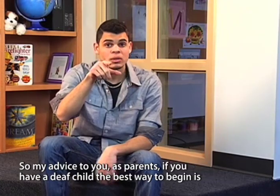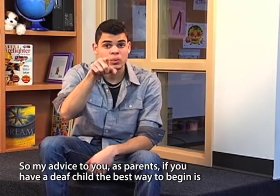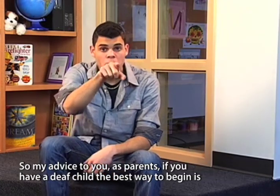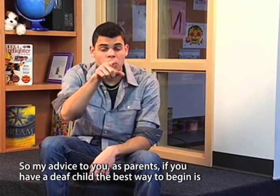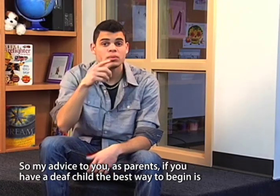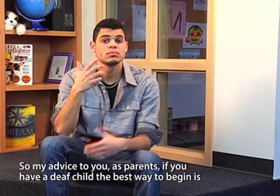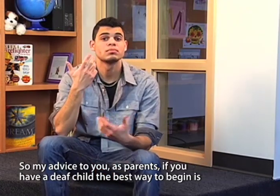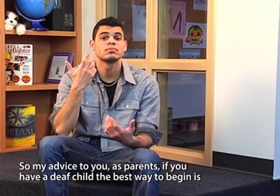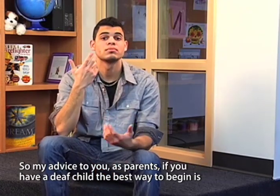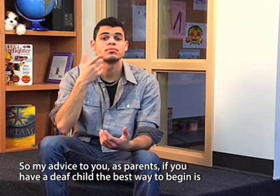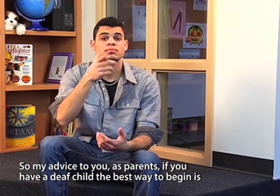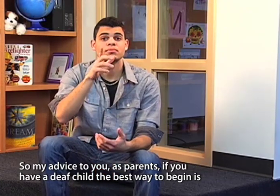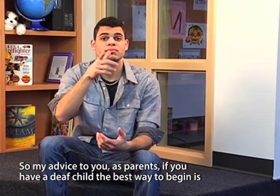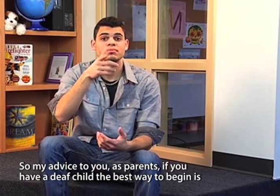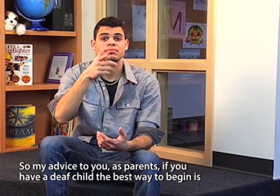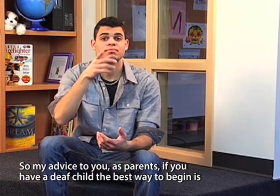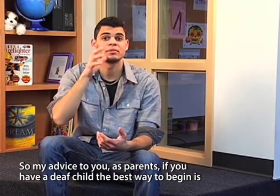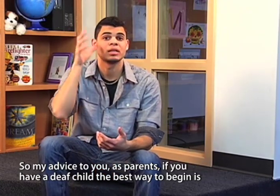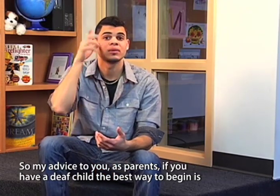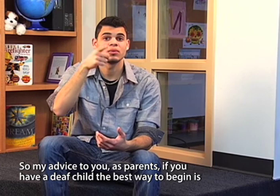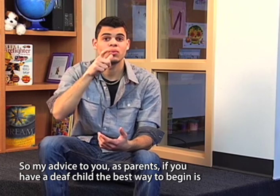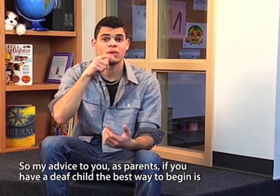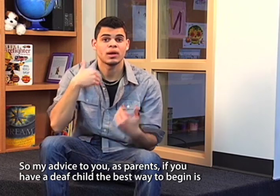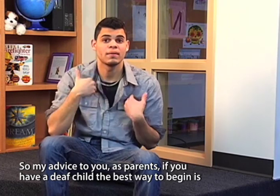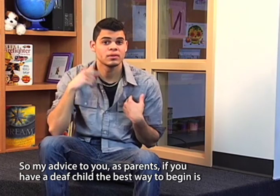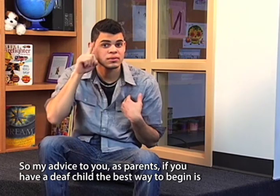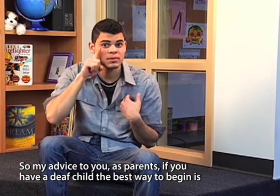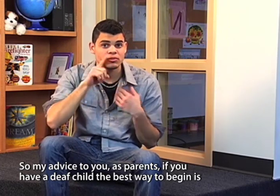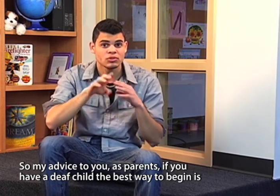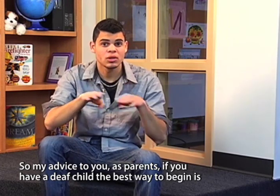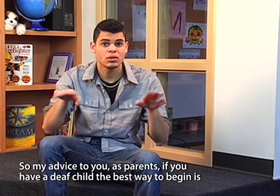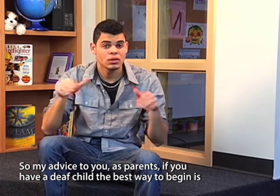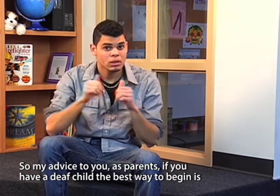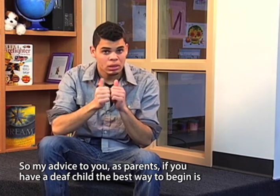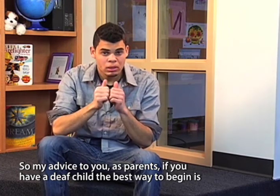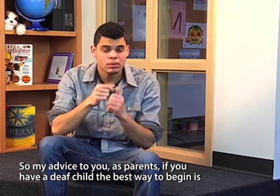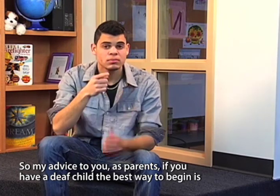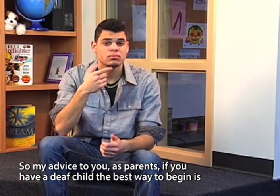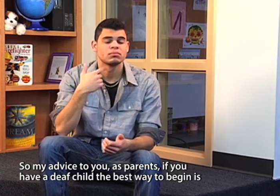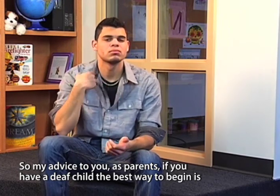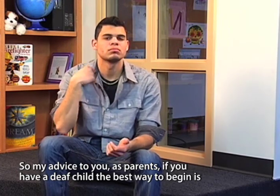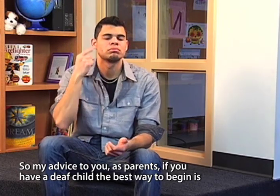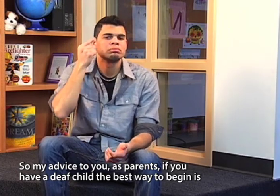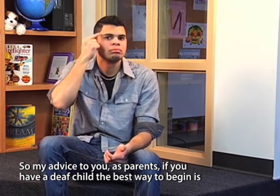So my advice to you as parents, if you have a deaf child,